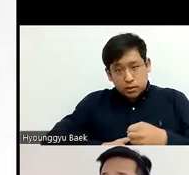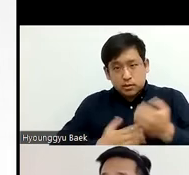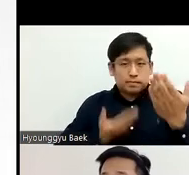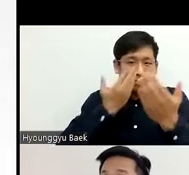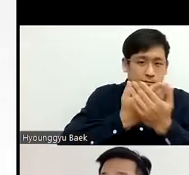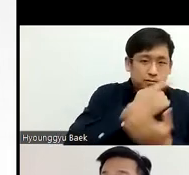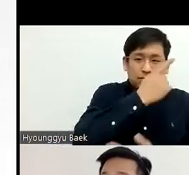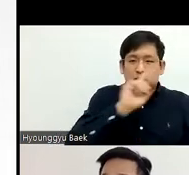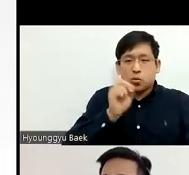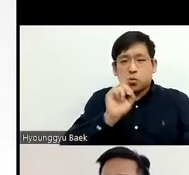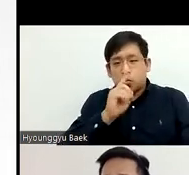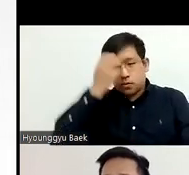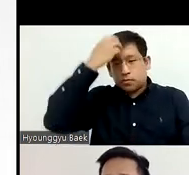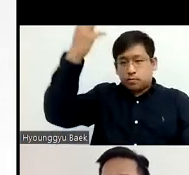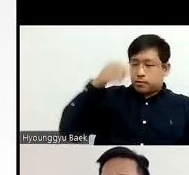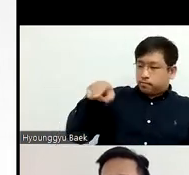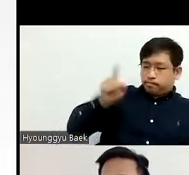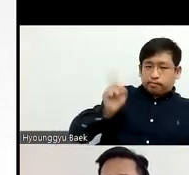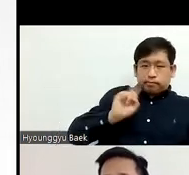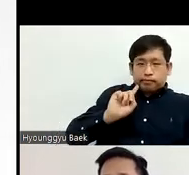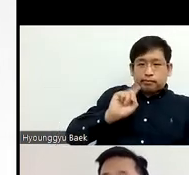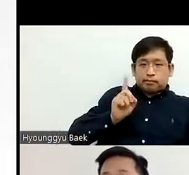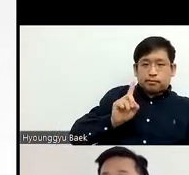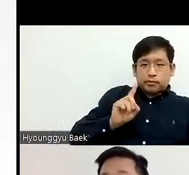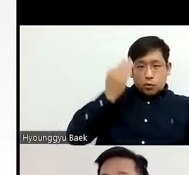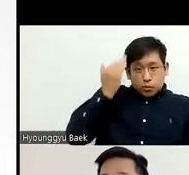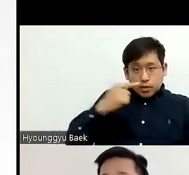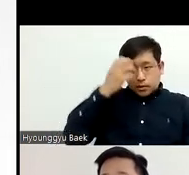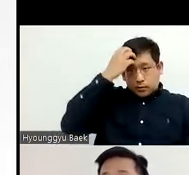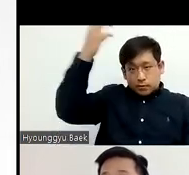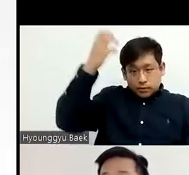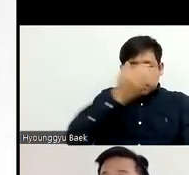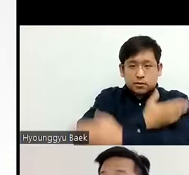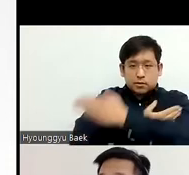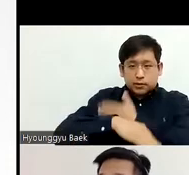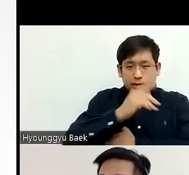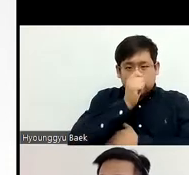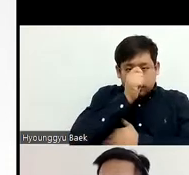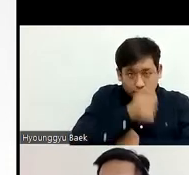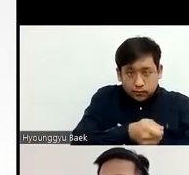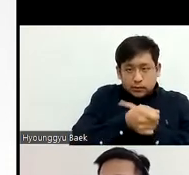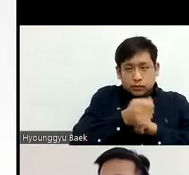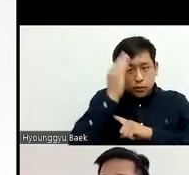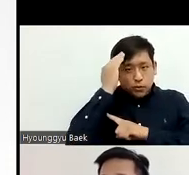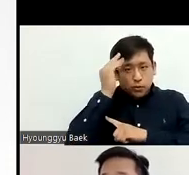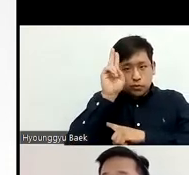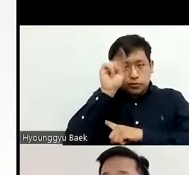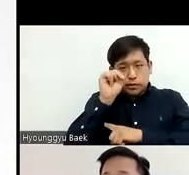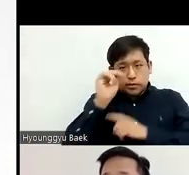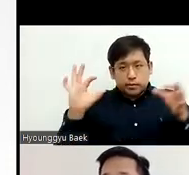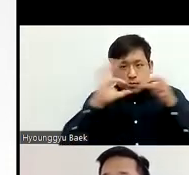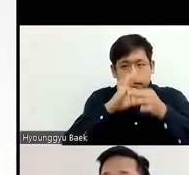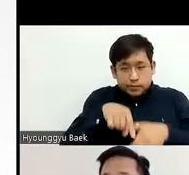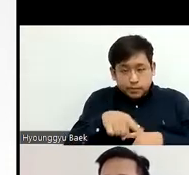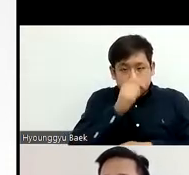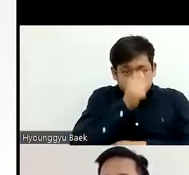the government is working towards proposing the need for anti-discrimination policies, or